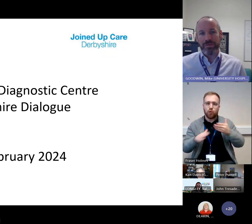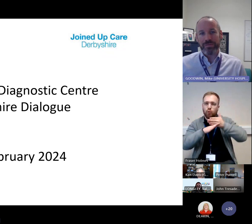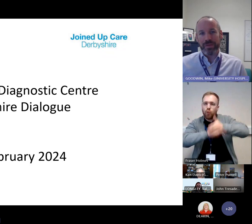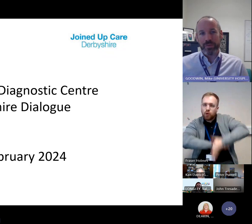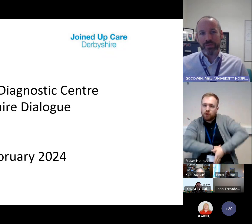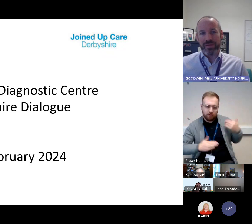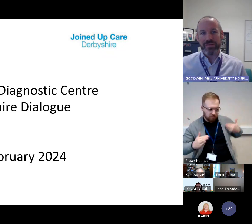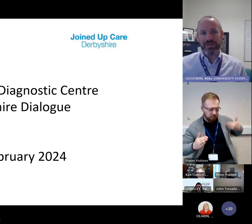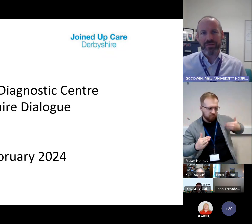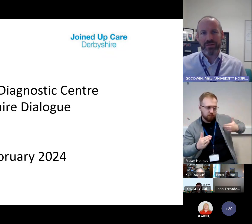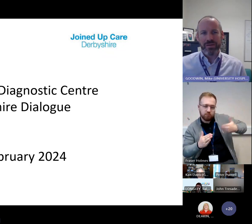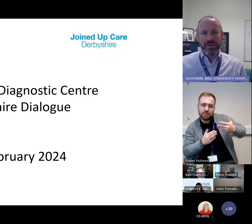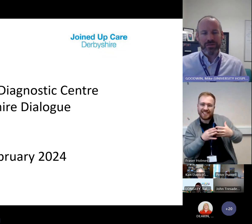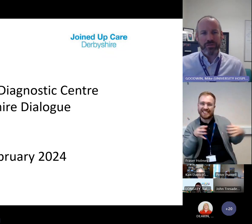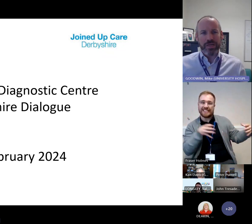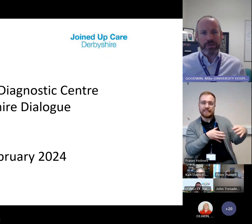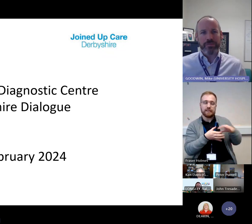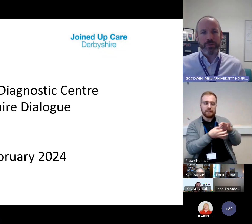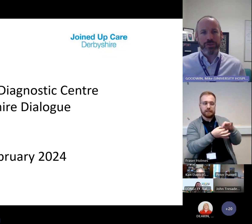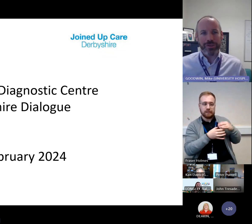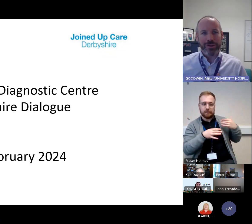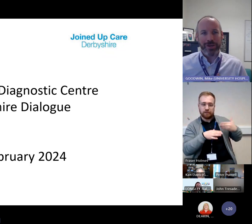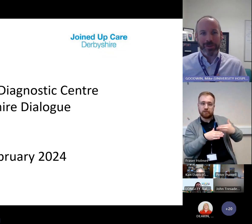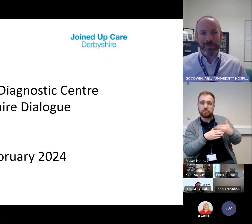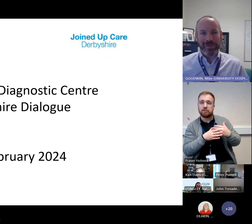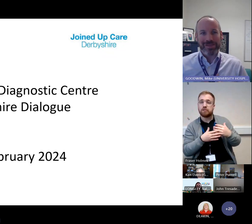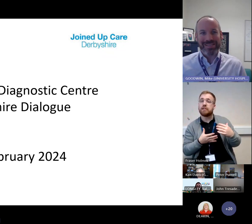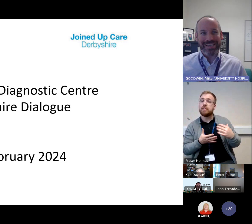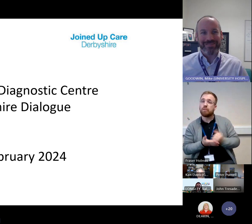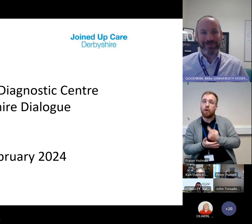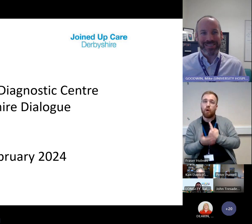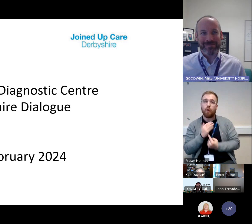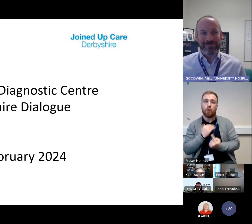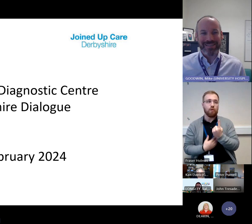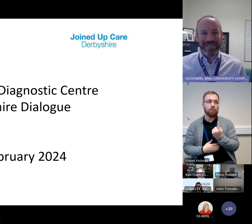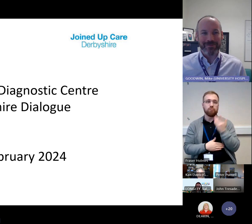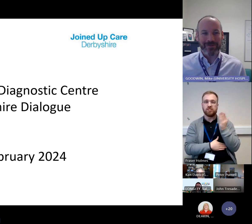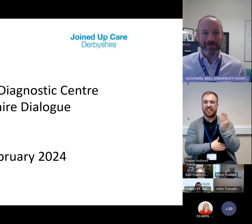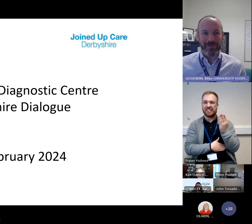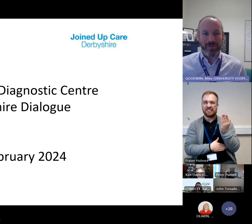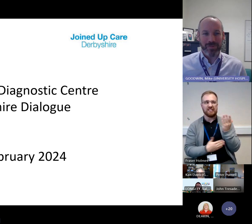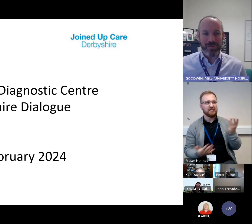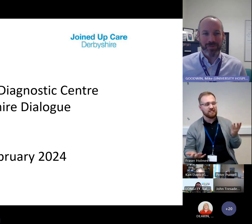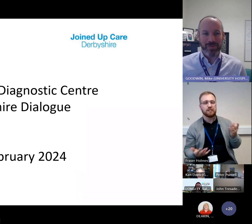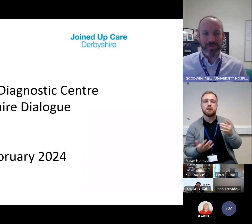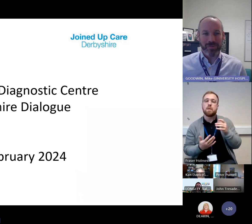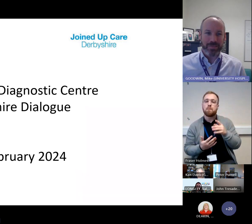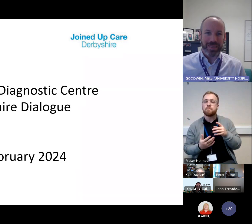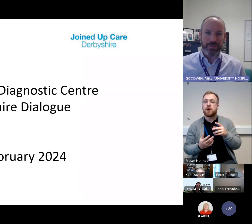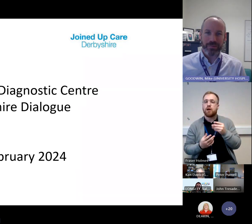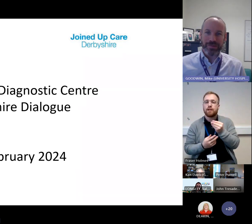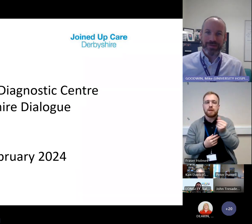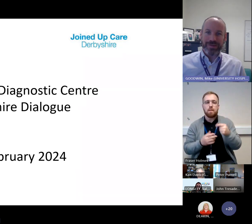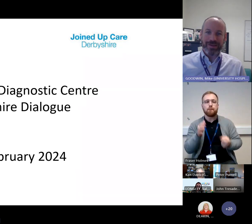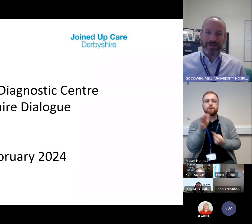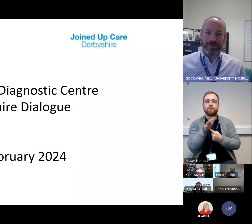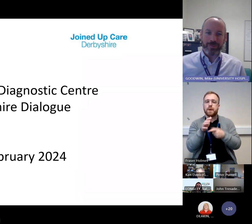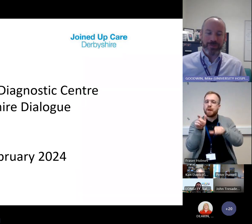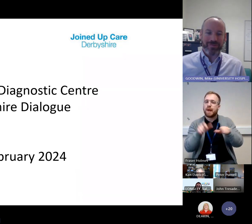team that have inputted into this, and it's really unfortunate that I'm the only person here from the team today, but we're missing a couple of key